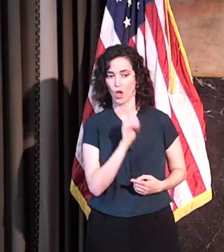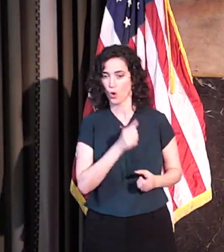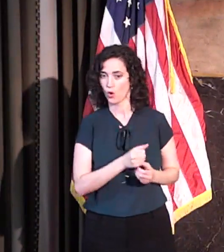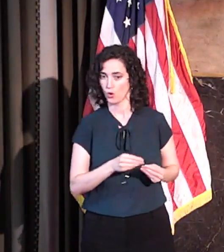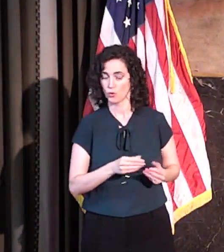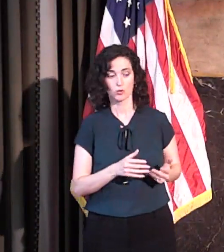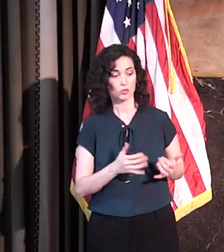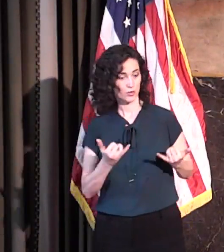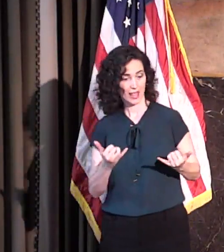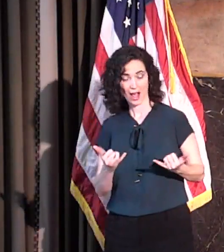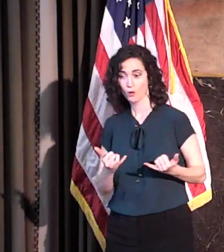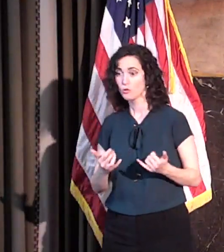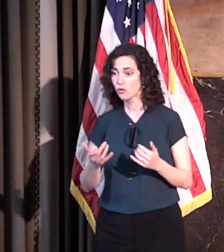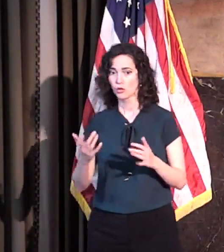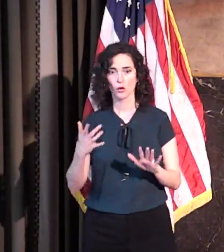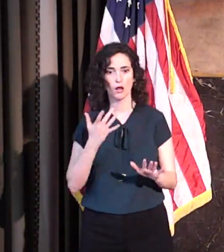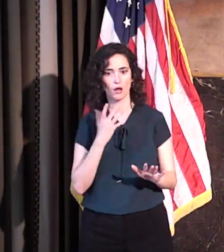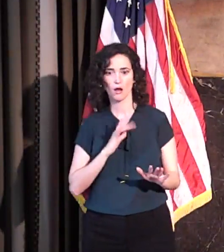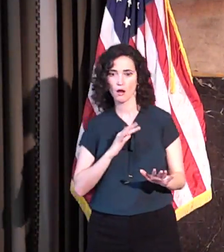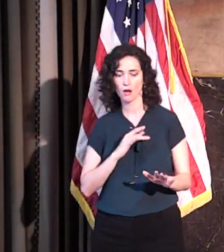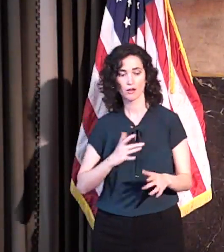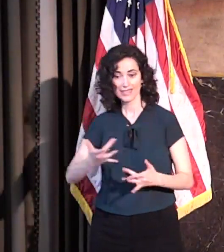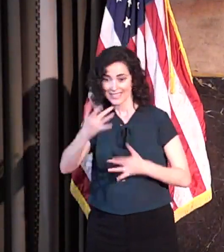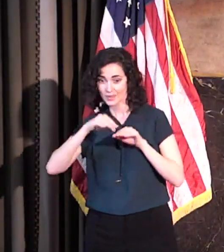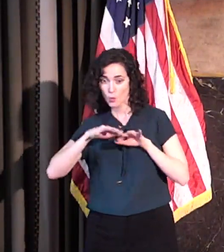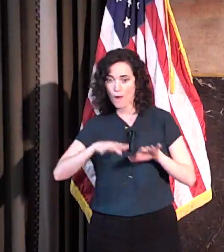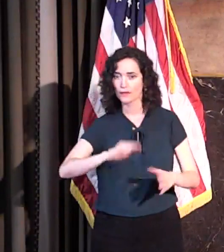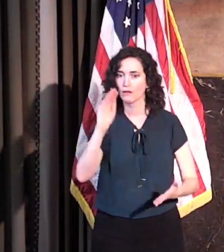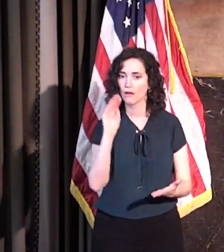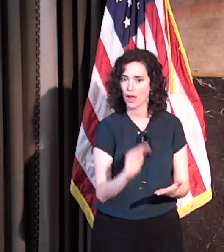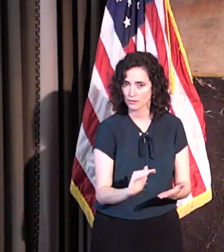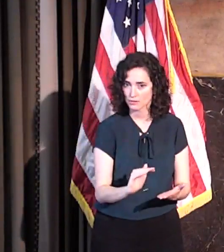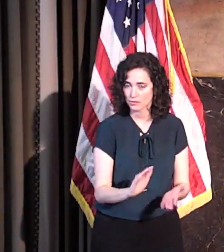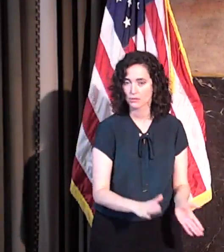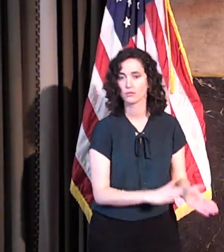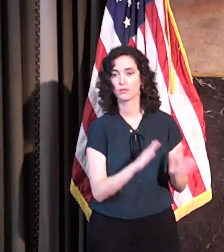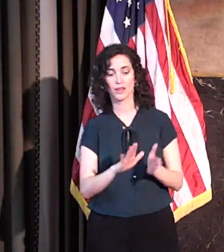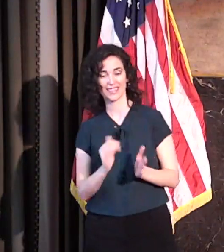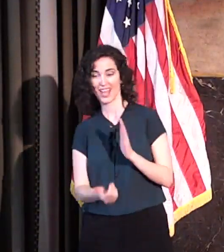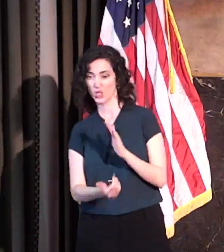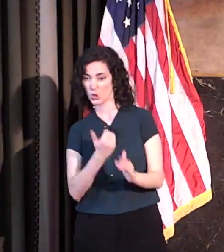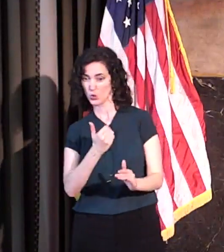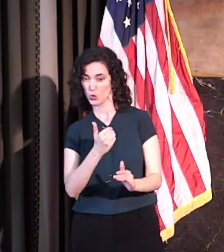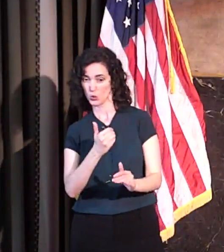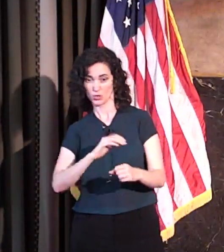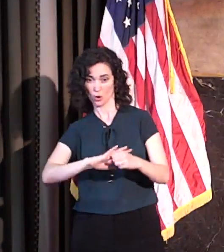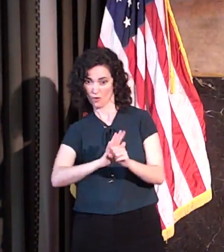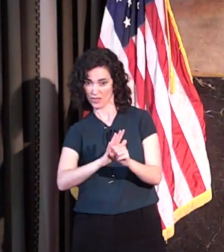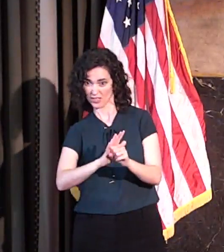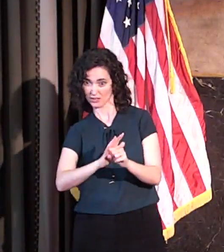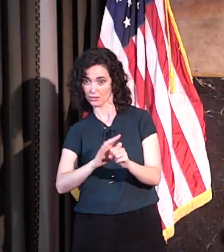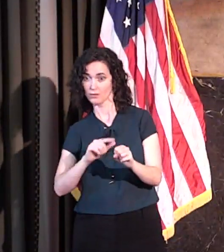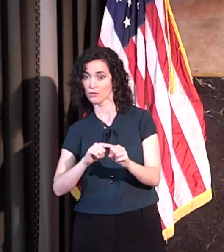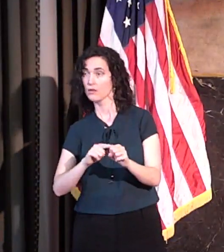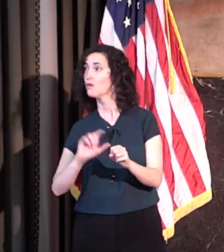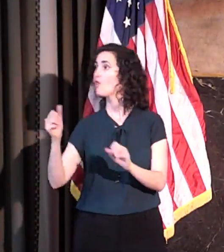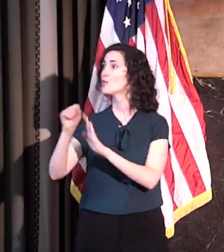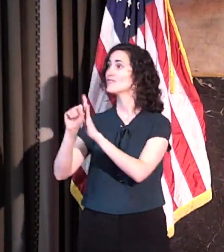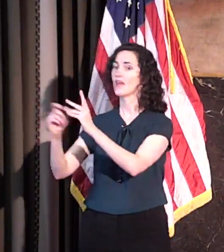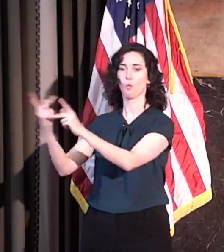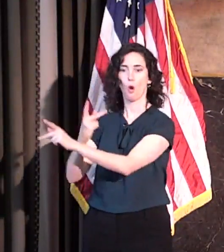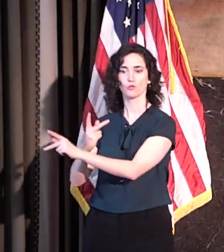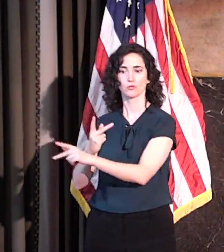in our direction now. Transmission has been reduced in Louisiana. We don't have as much variant as the rest of the country does. And the weather's been